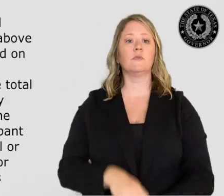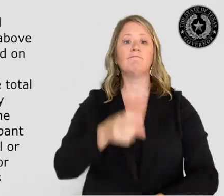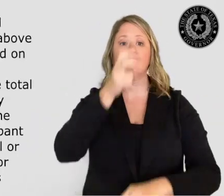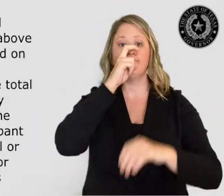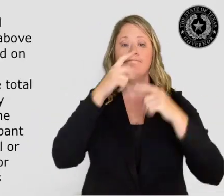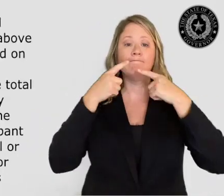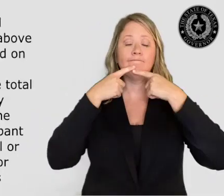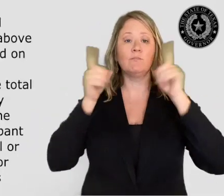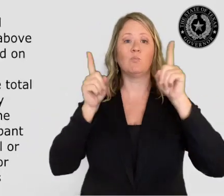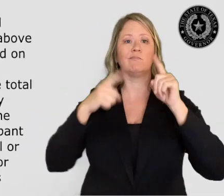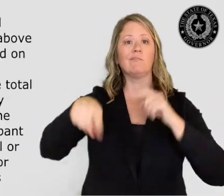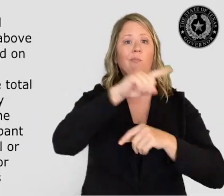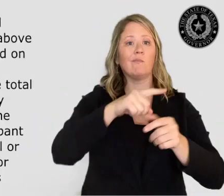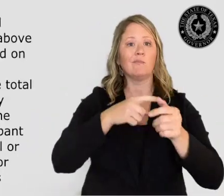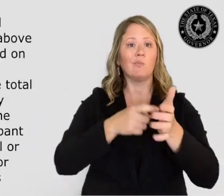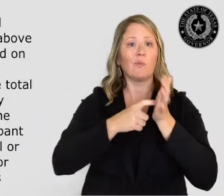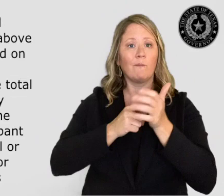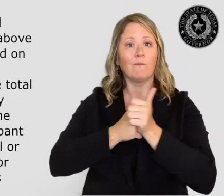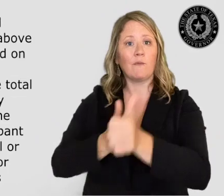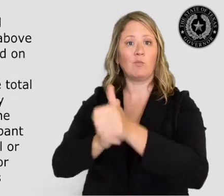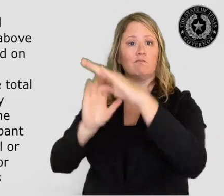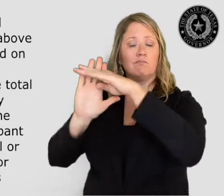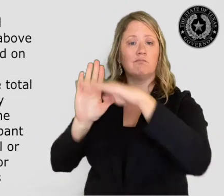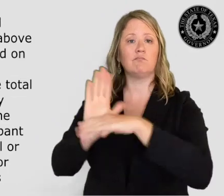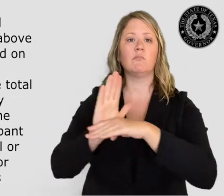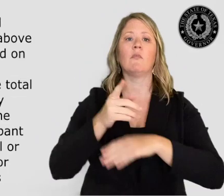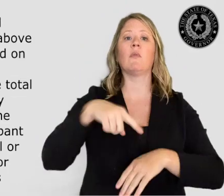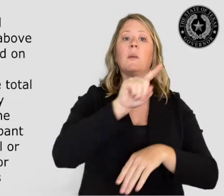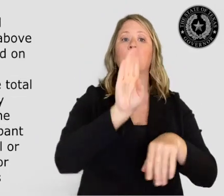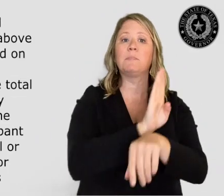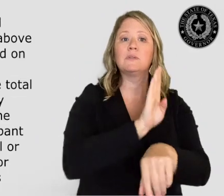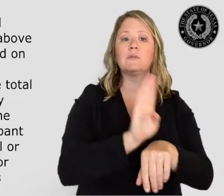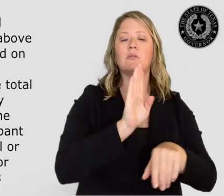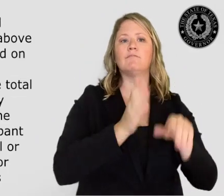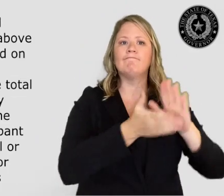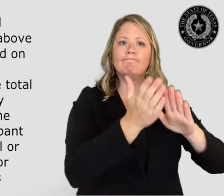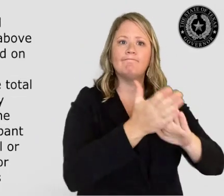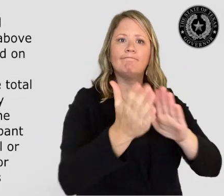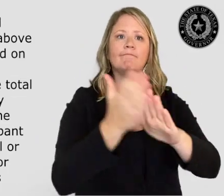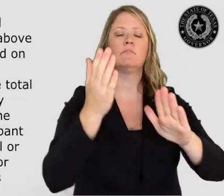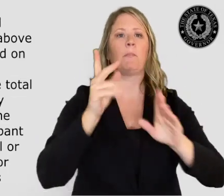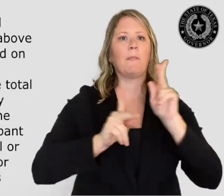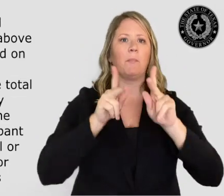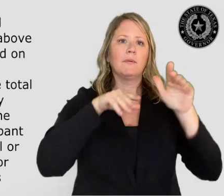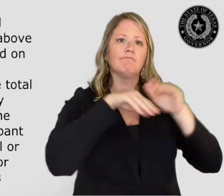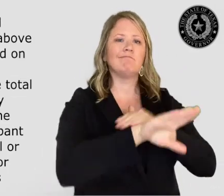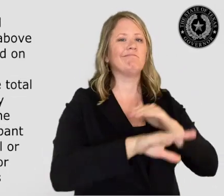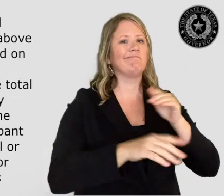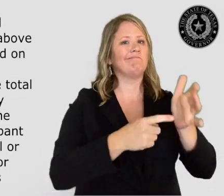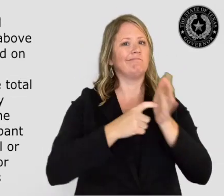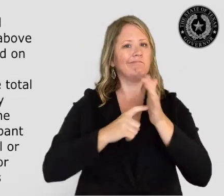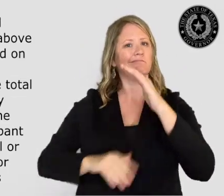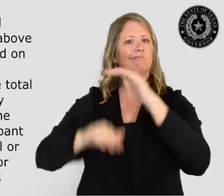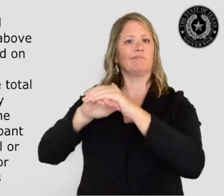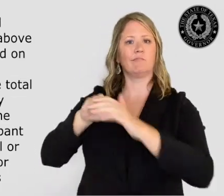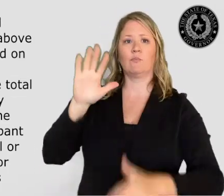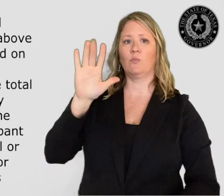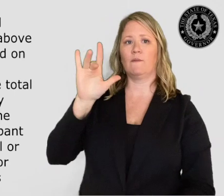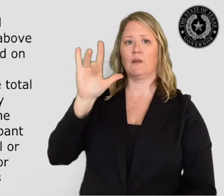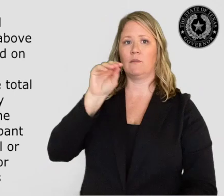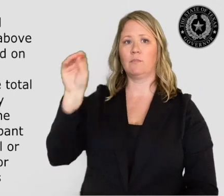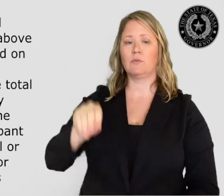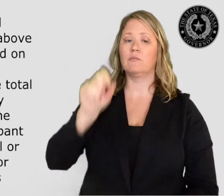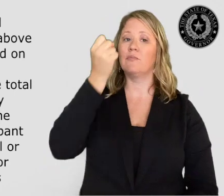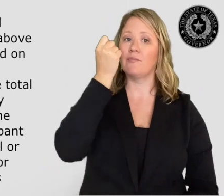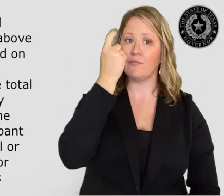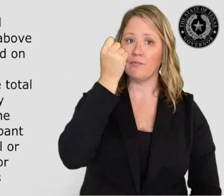For the covered services listed above with limits based on total listed occupancy, the total listed occupancy limits refer to the maximum occupant load set by local